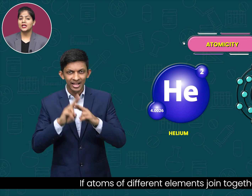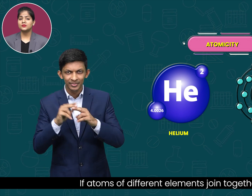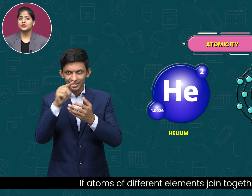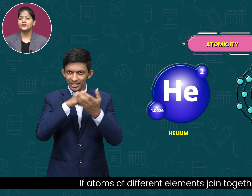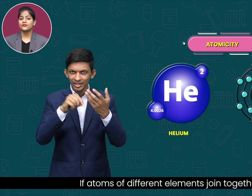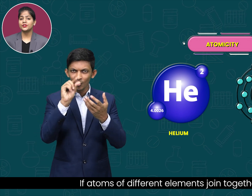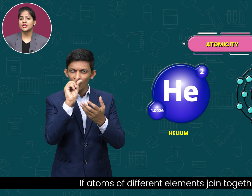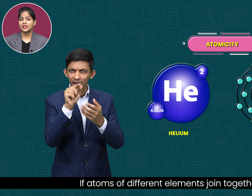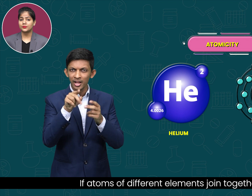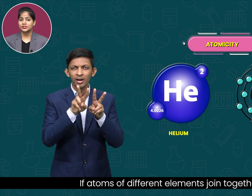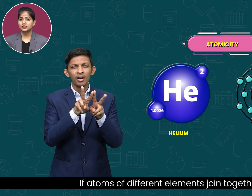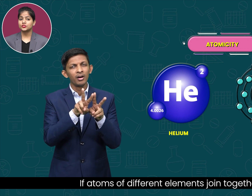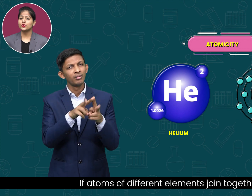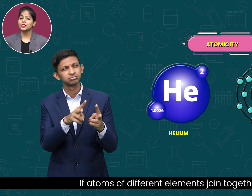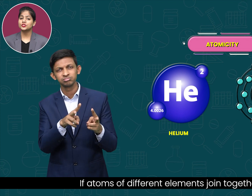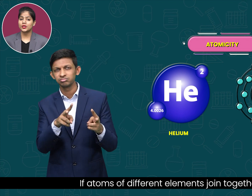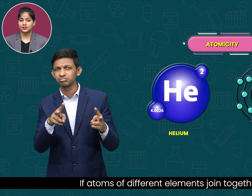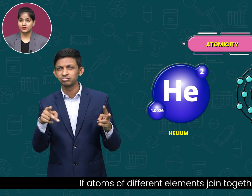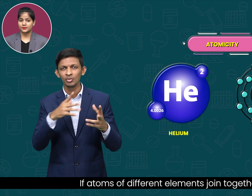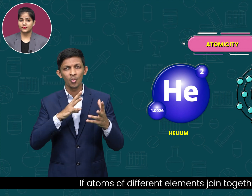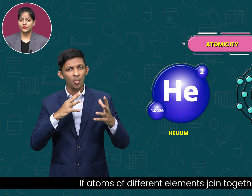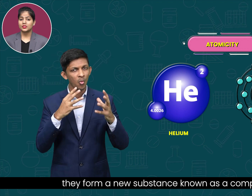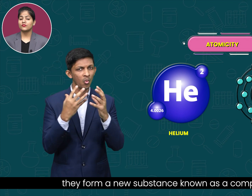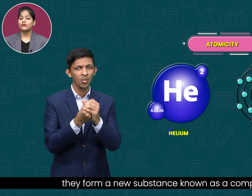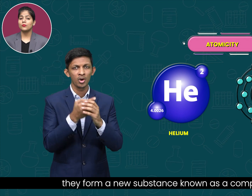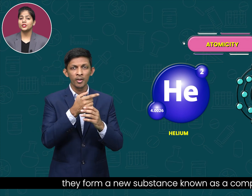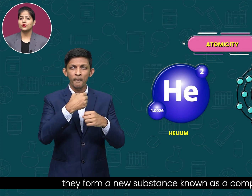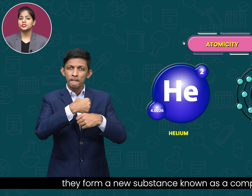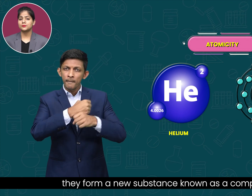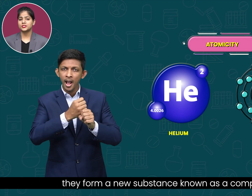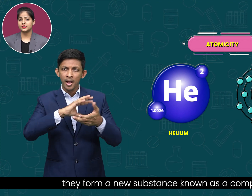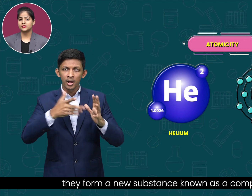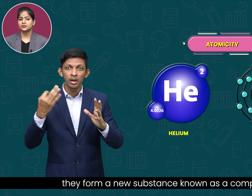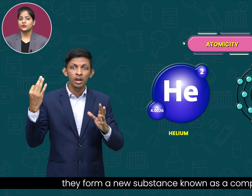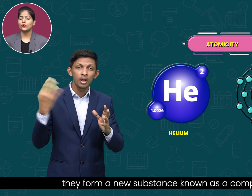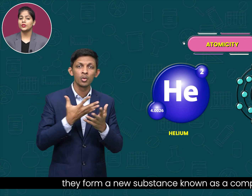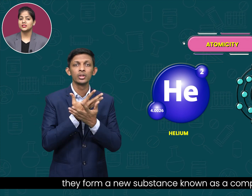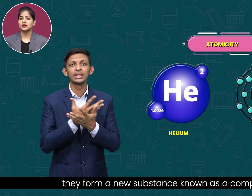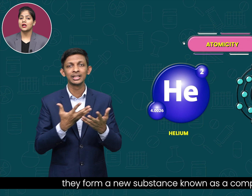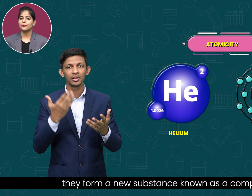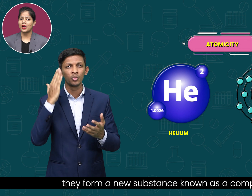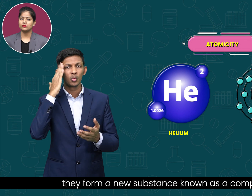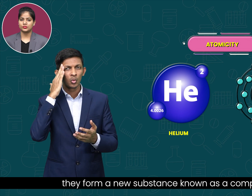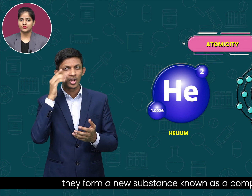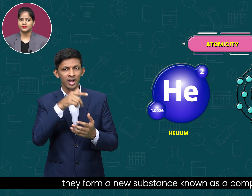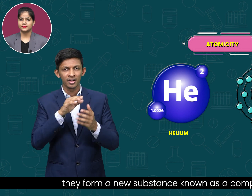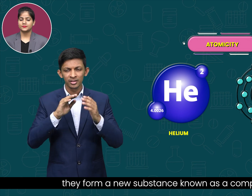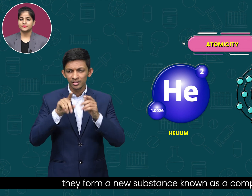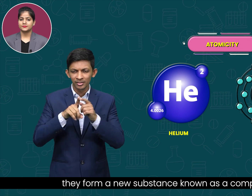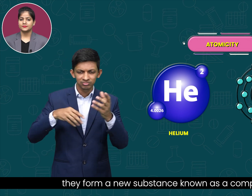If atoms of different elements join together, they form a new substance known as a